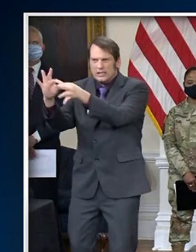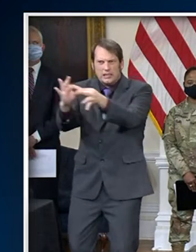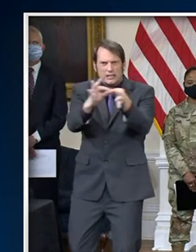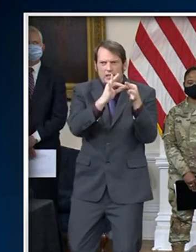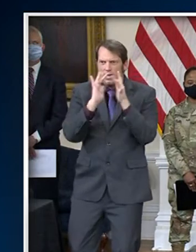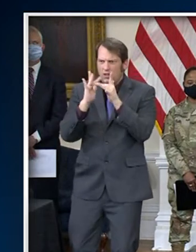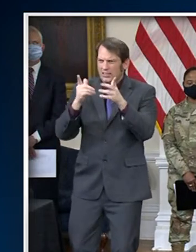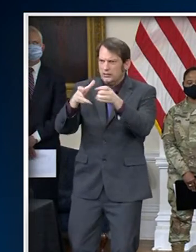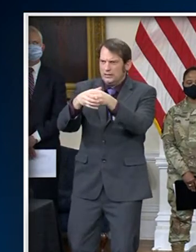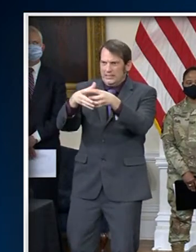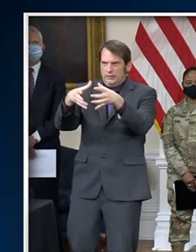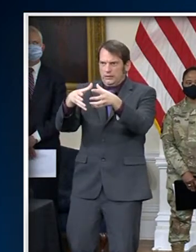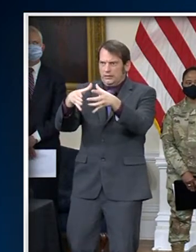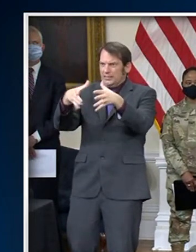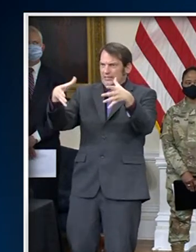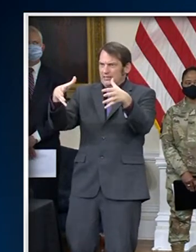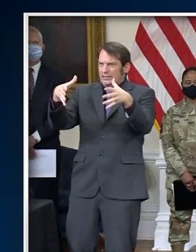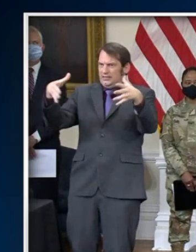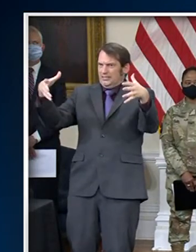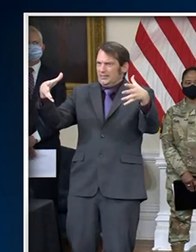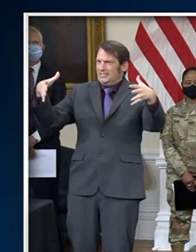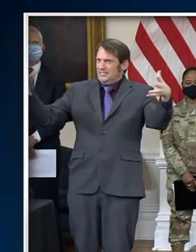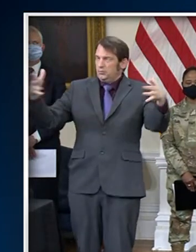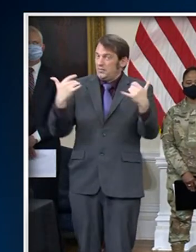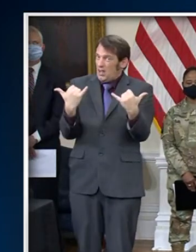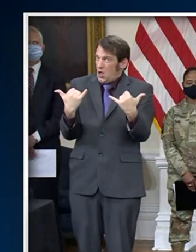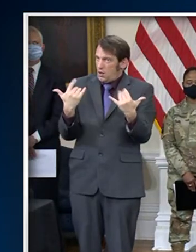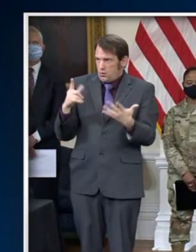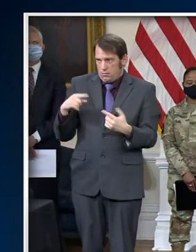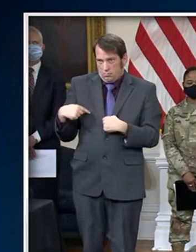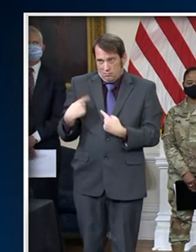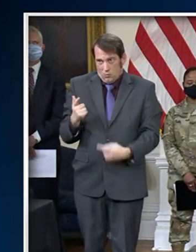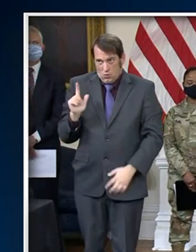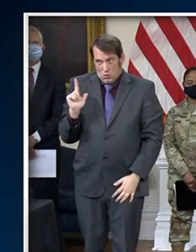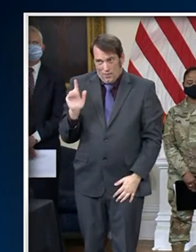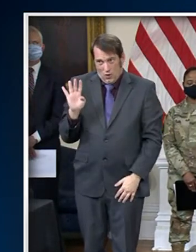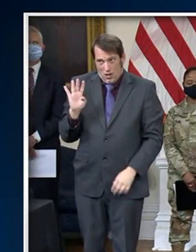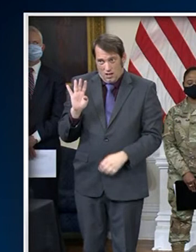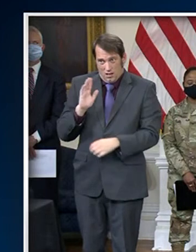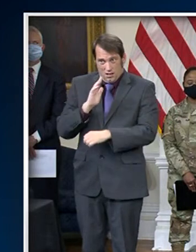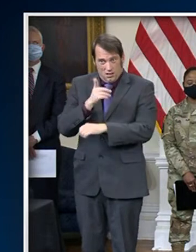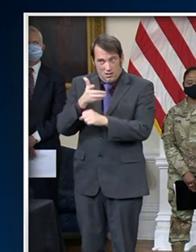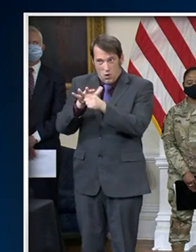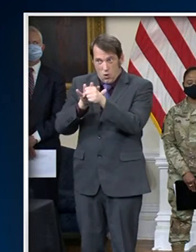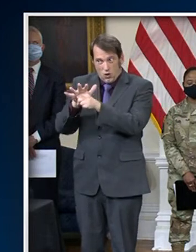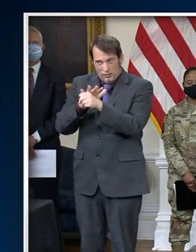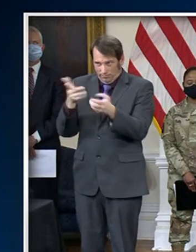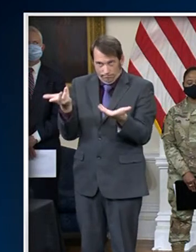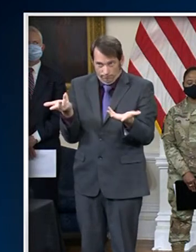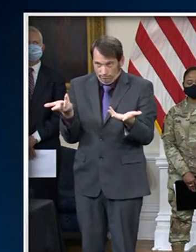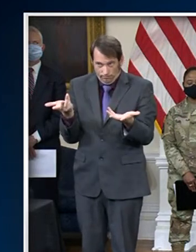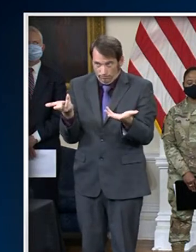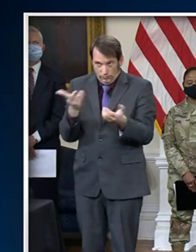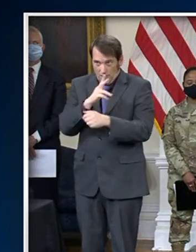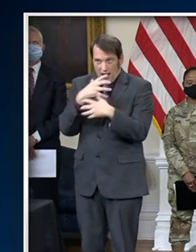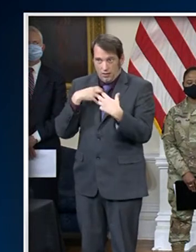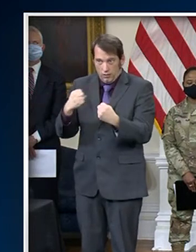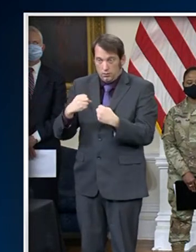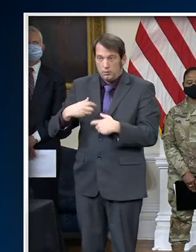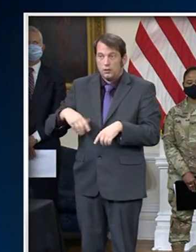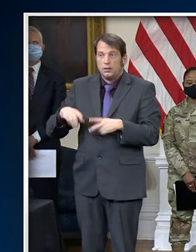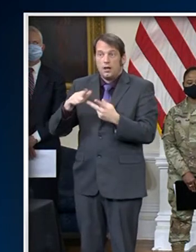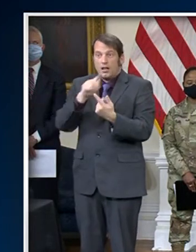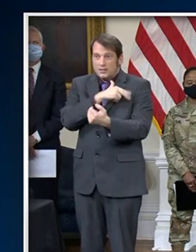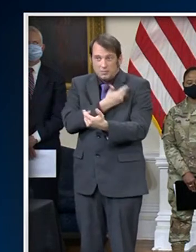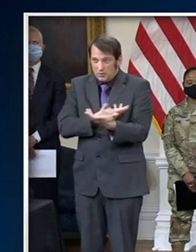just 24 local health departments and 80 hospitals, but more than 2,300 points